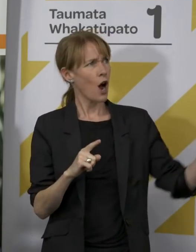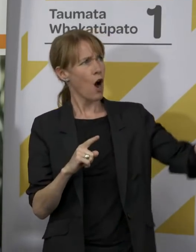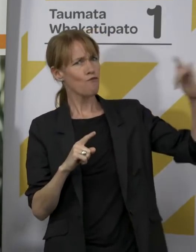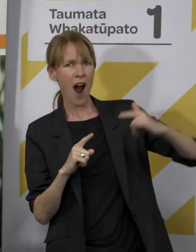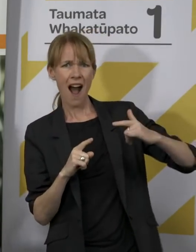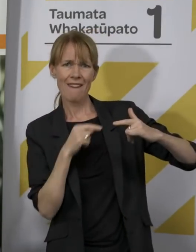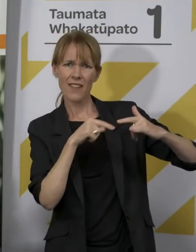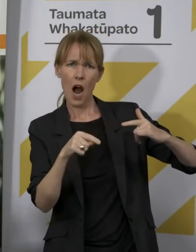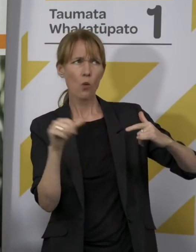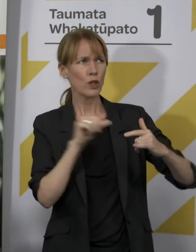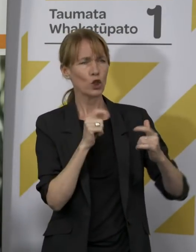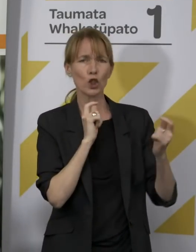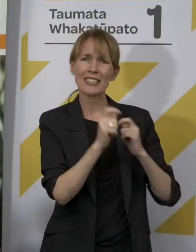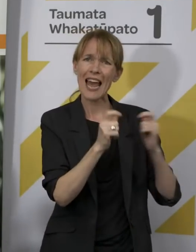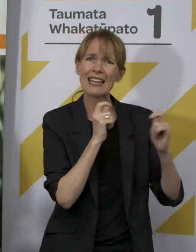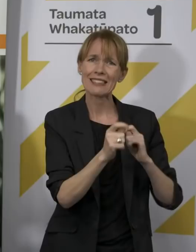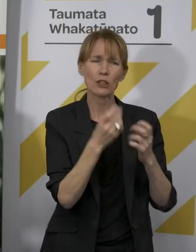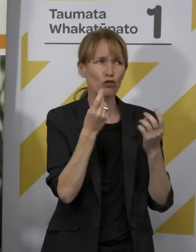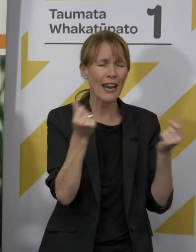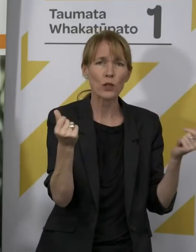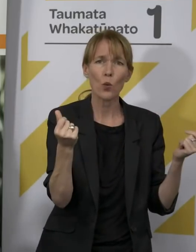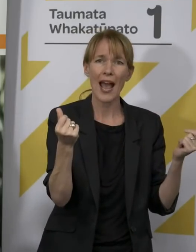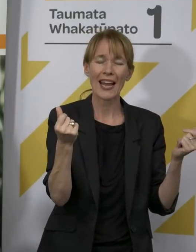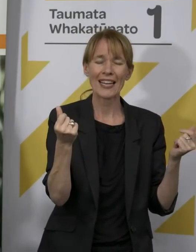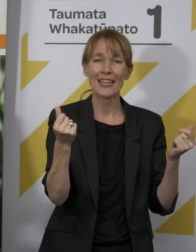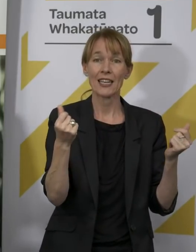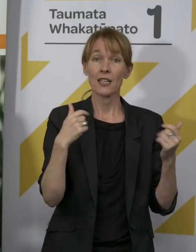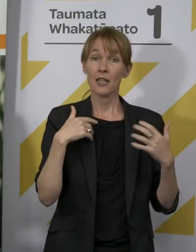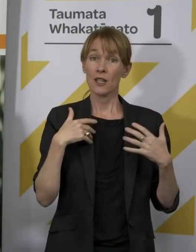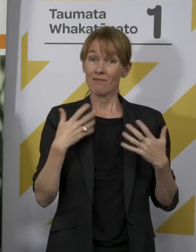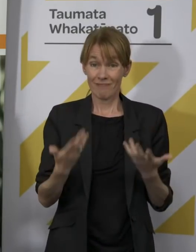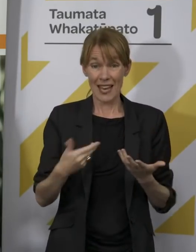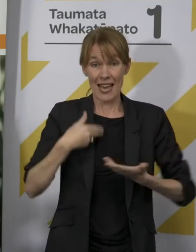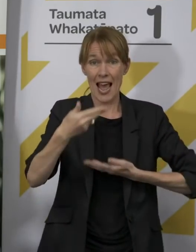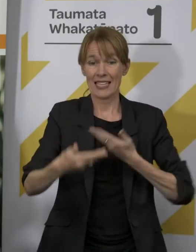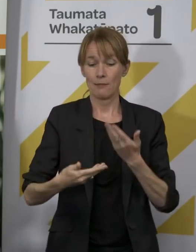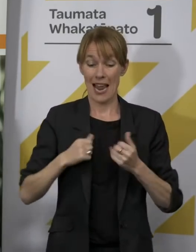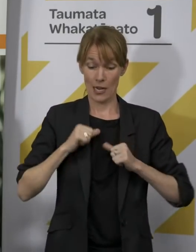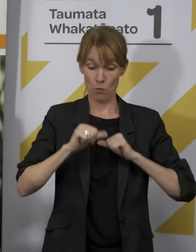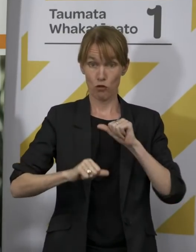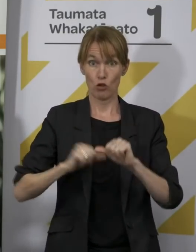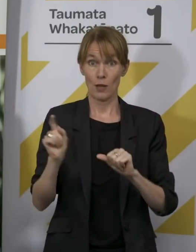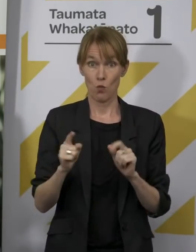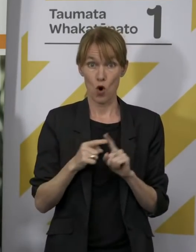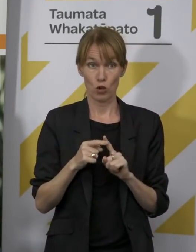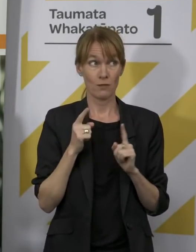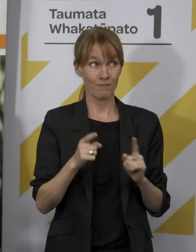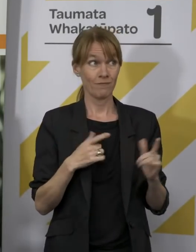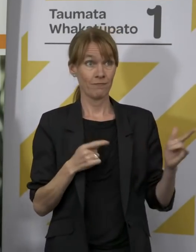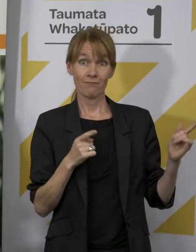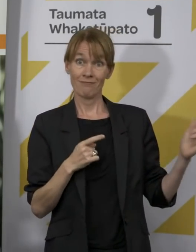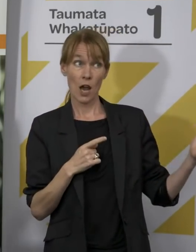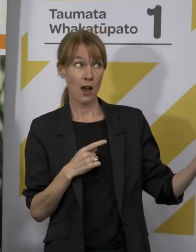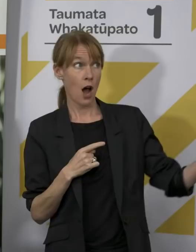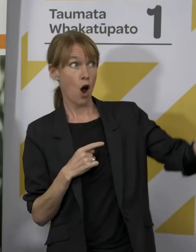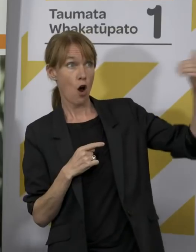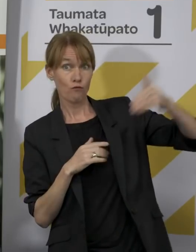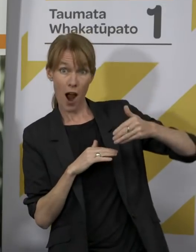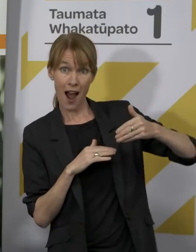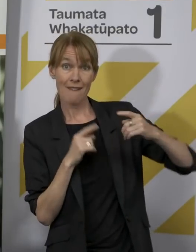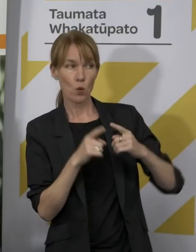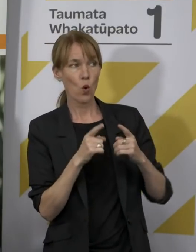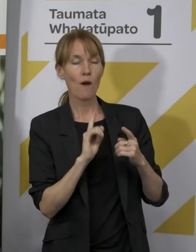as a third test. What we do at the border when people arrive, everybody arrives, is a health screen, a series of